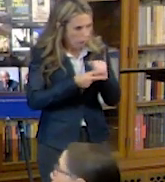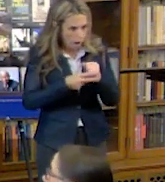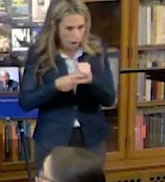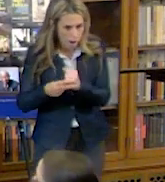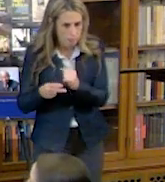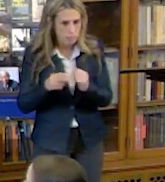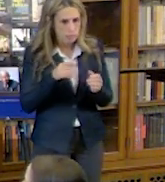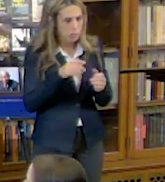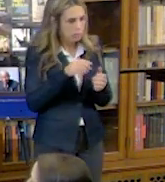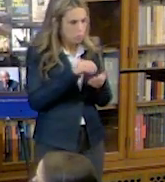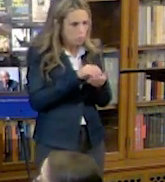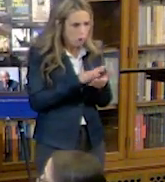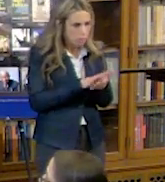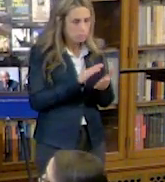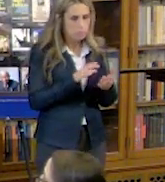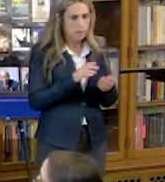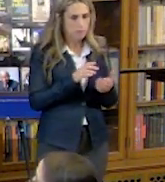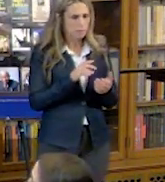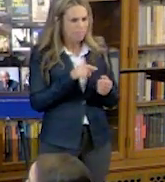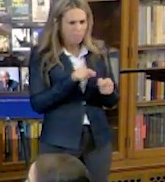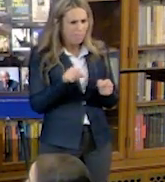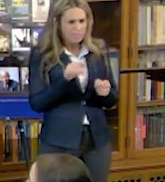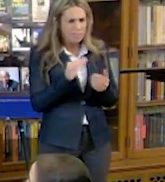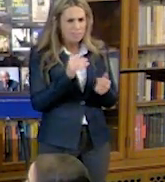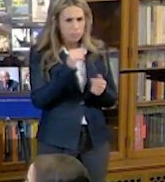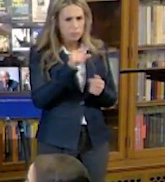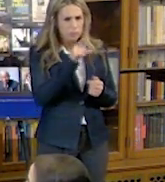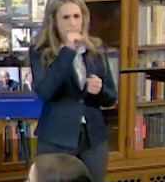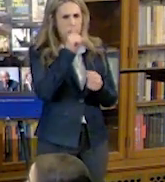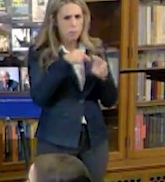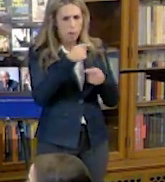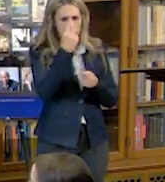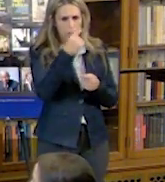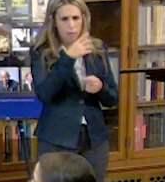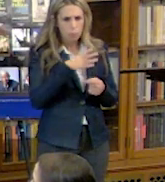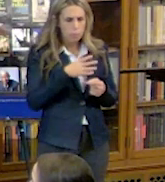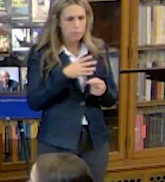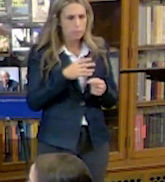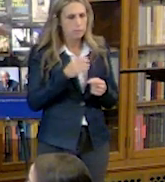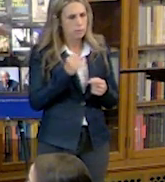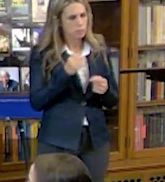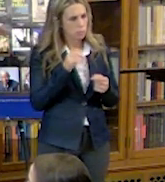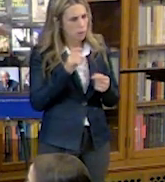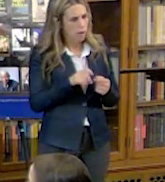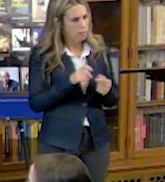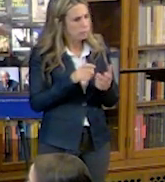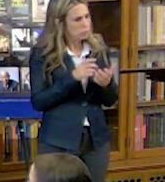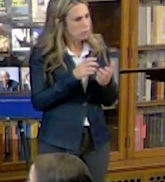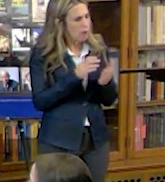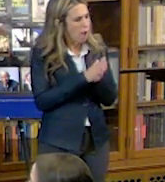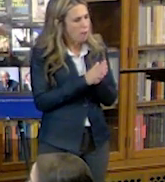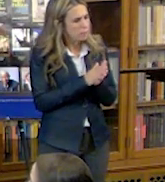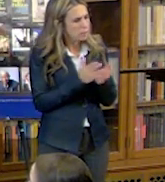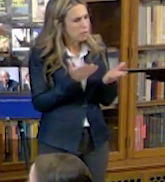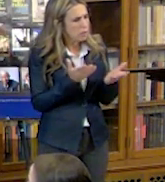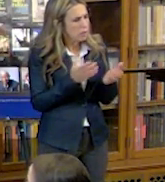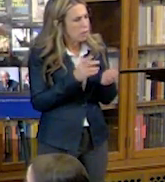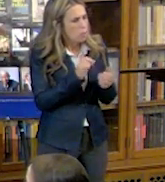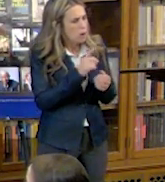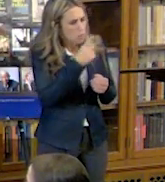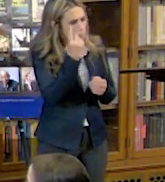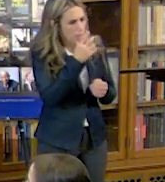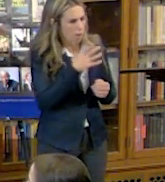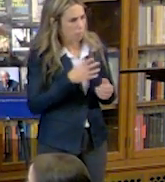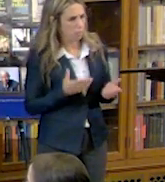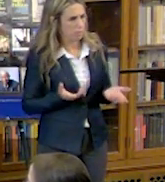to be telling us nothing about black women and to always ask how did they come to be where were black